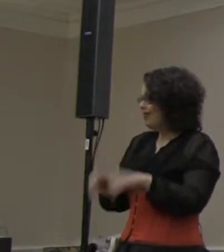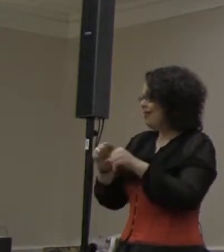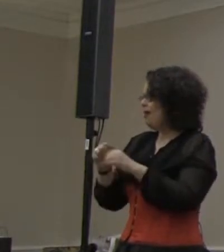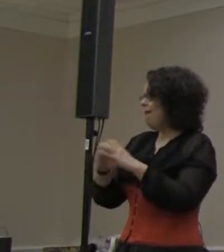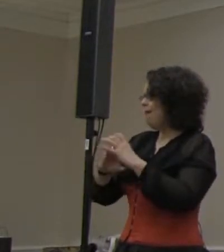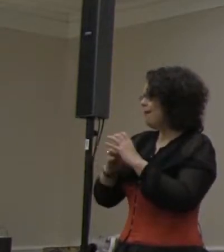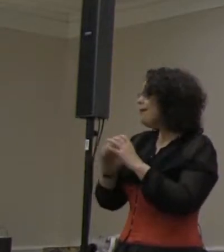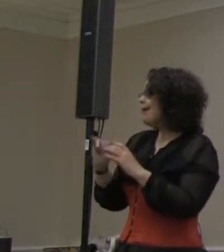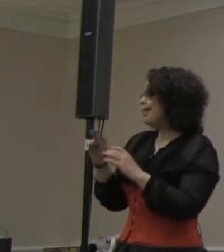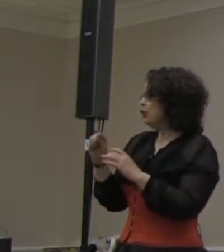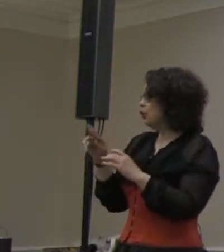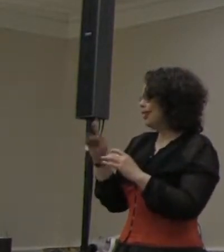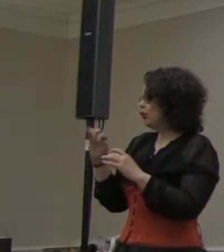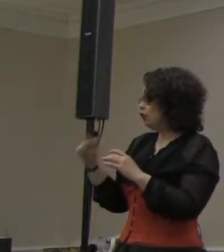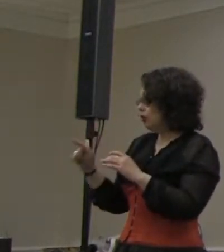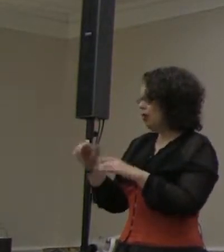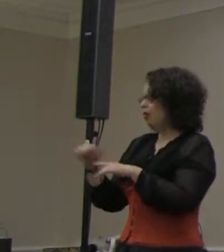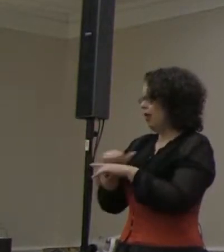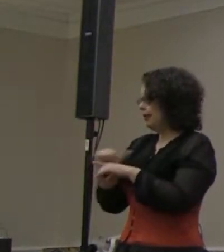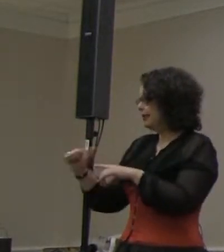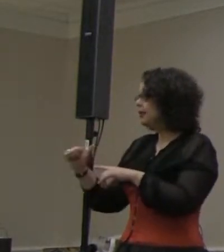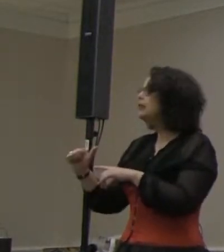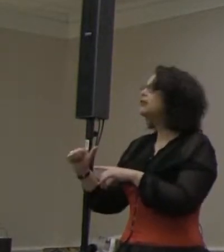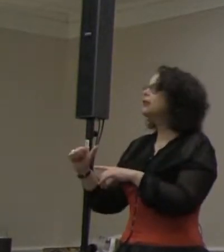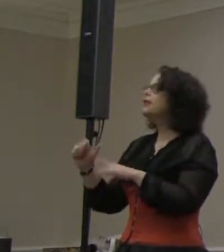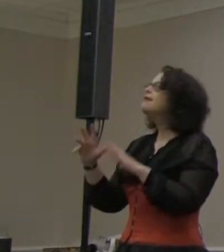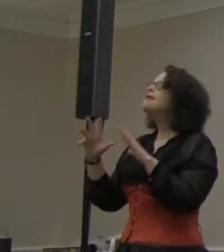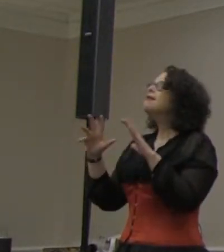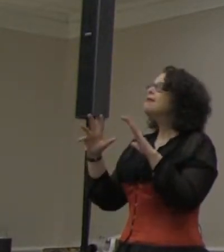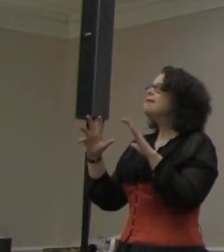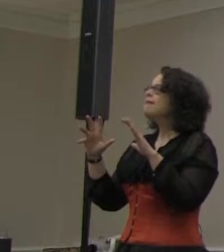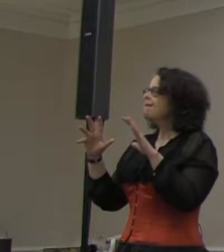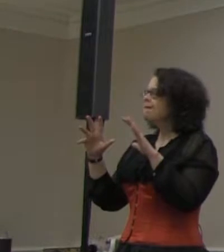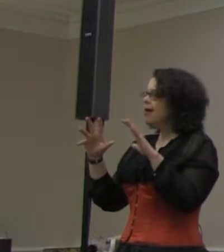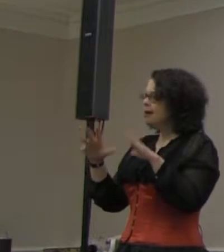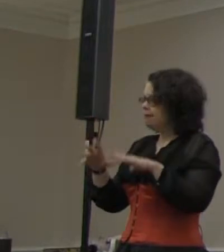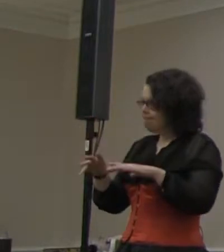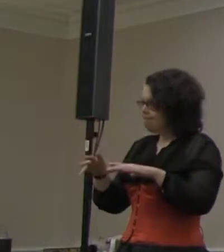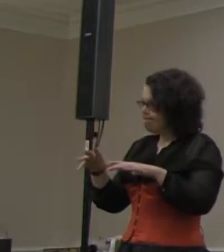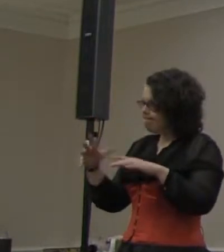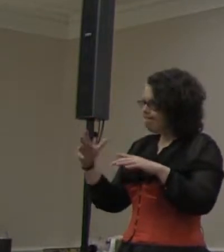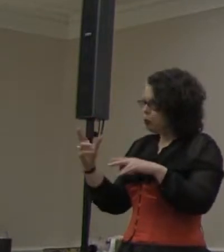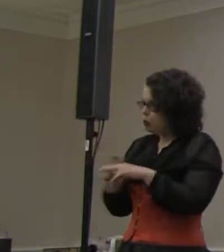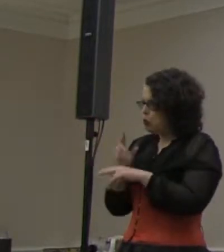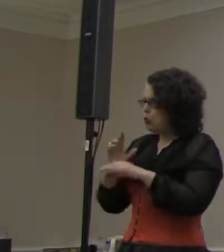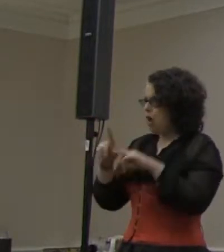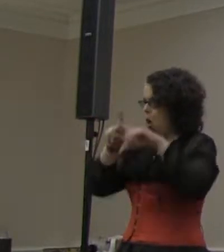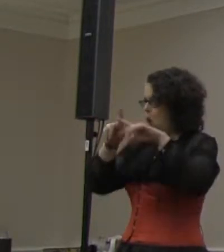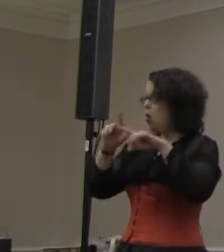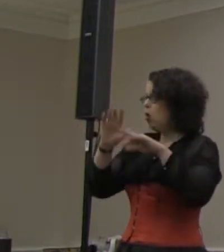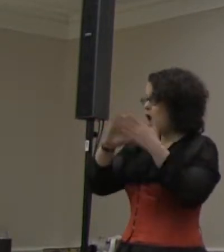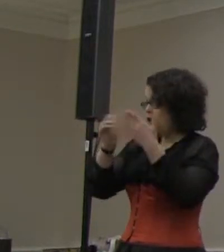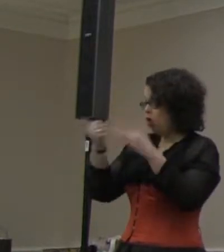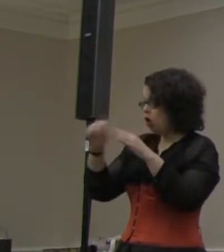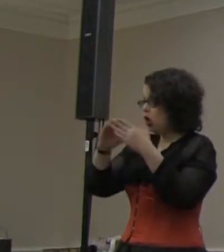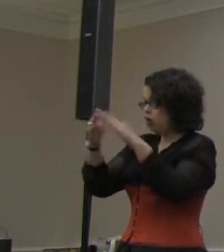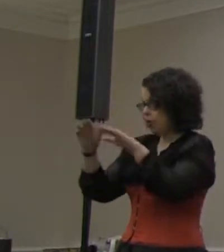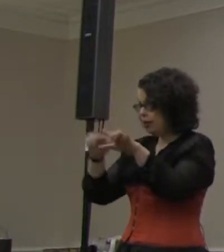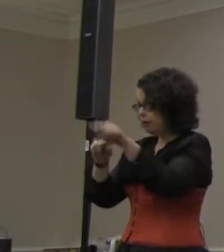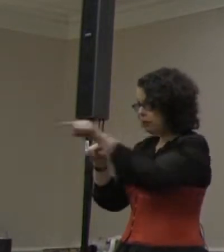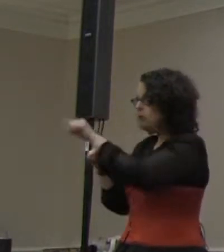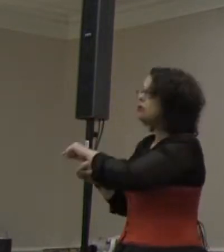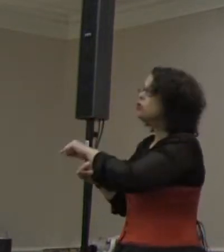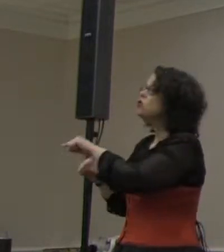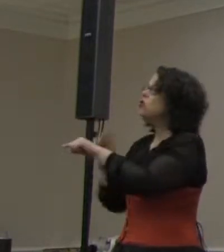practices that capitalize on our interdependence with other communities whose